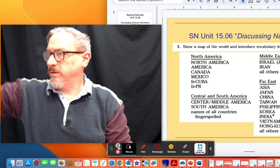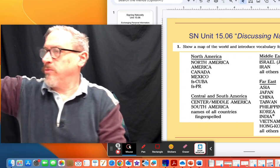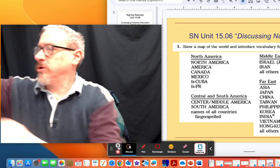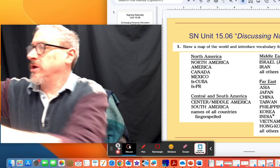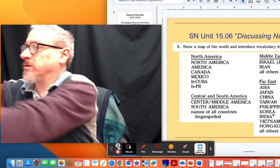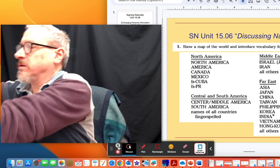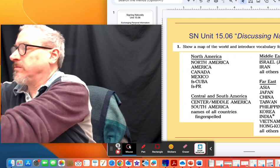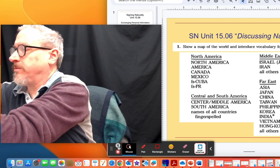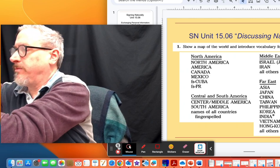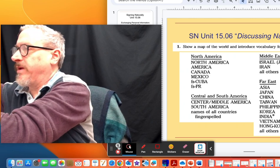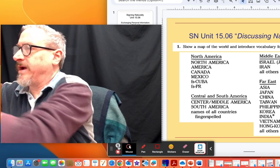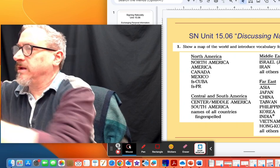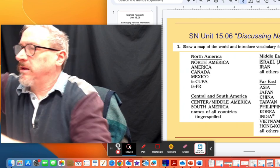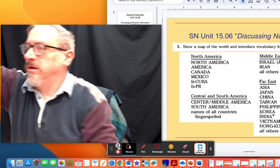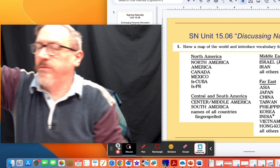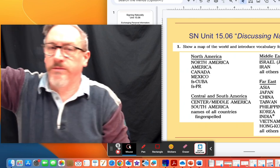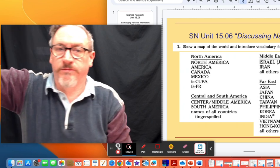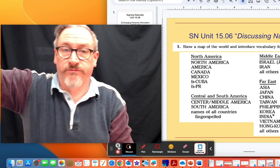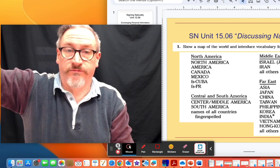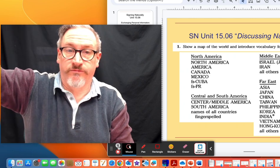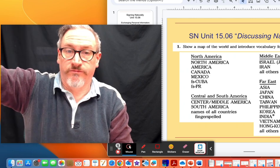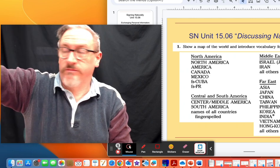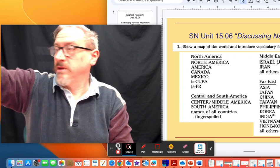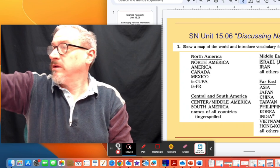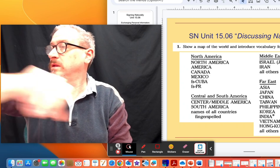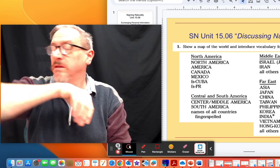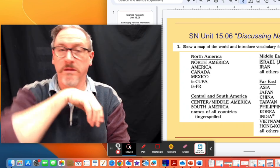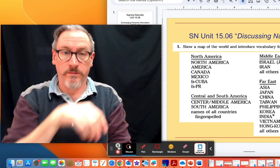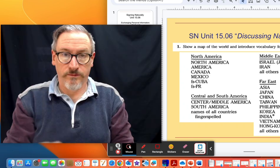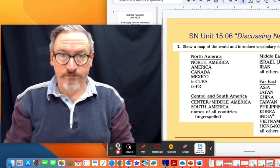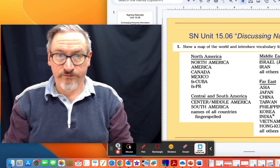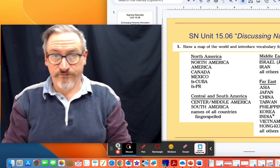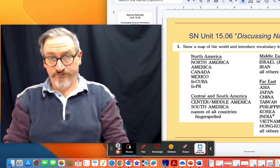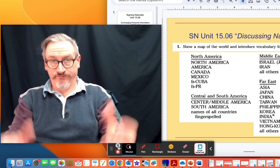Put a little bit more color on the back. It'll help.